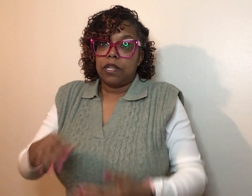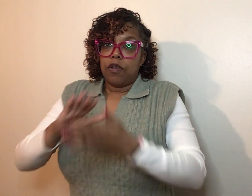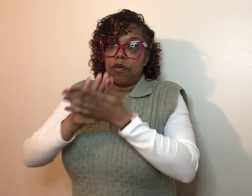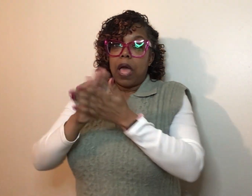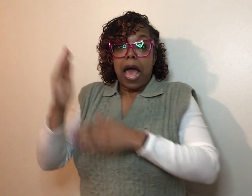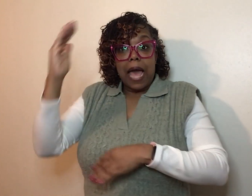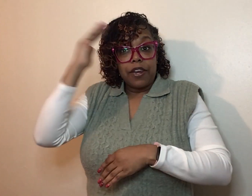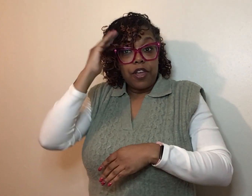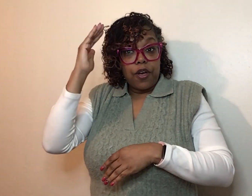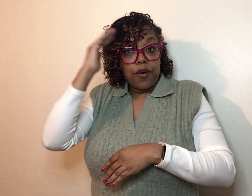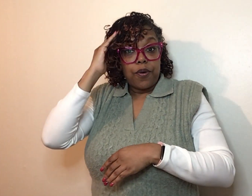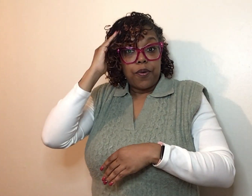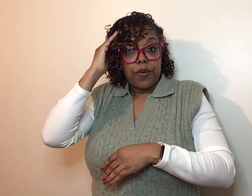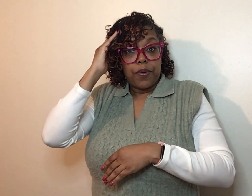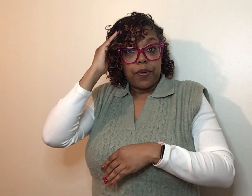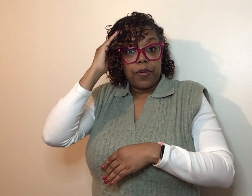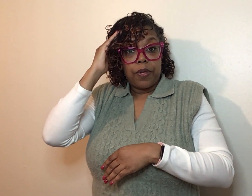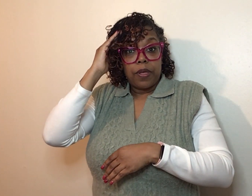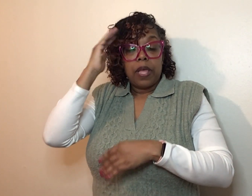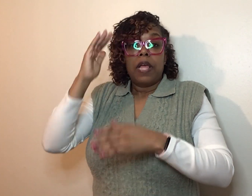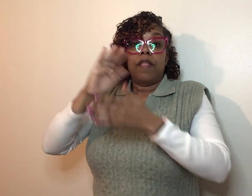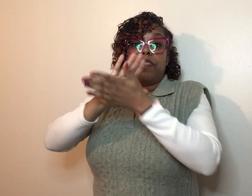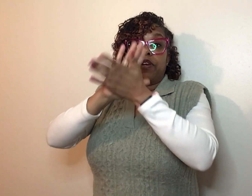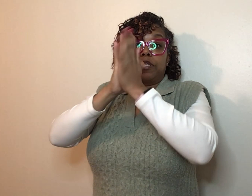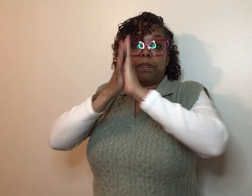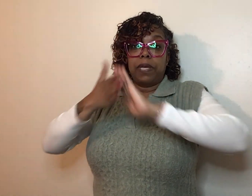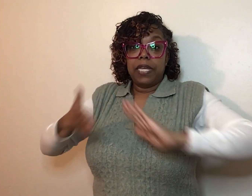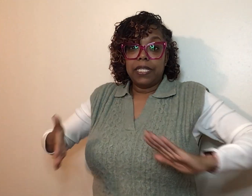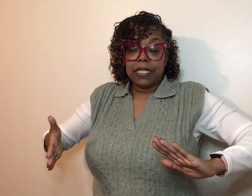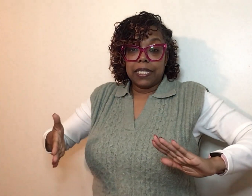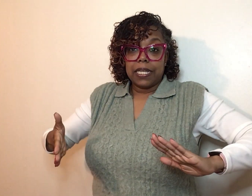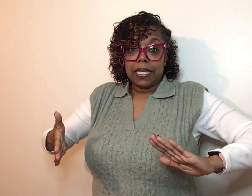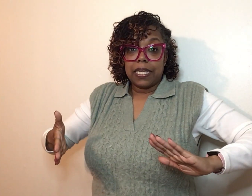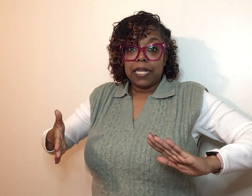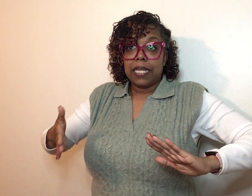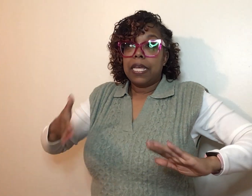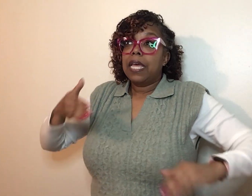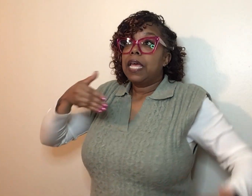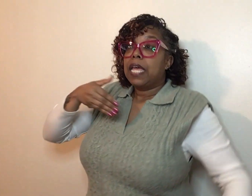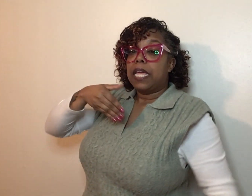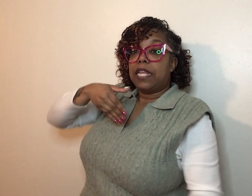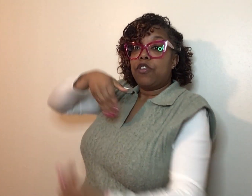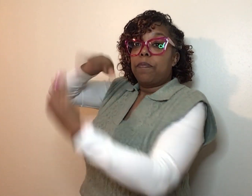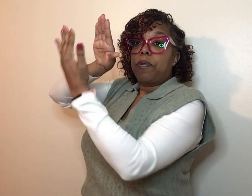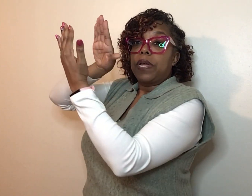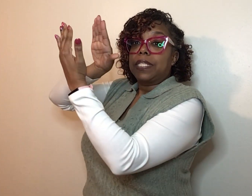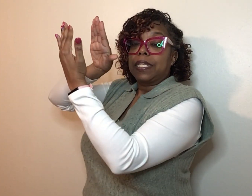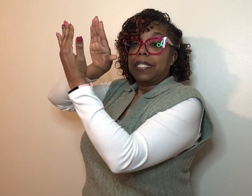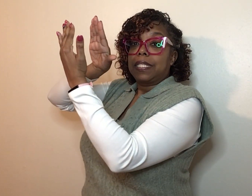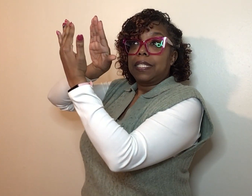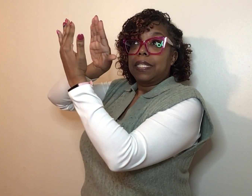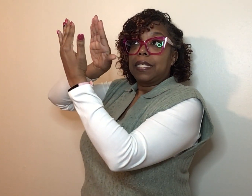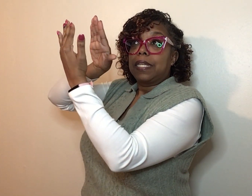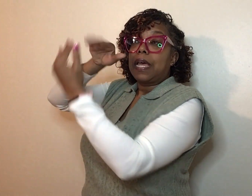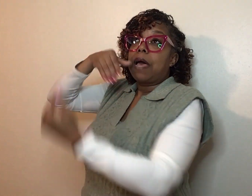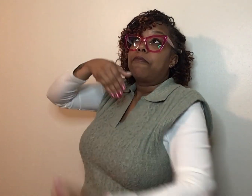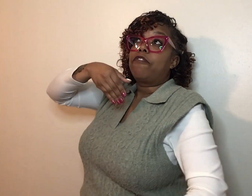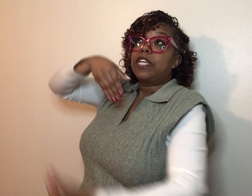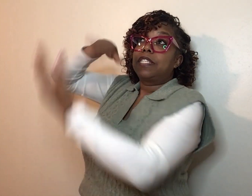So I know there's peace in your presence. I'm face to